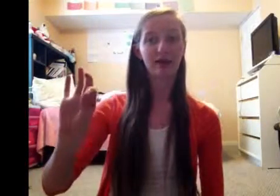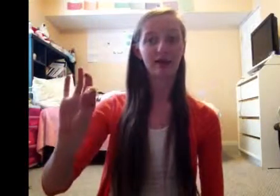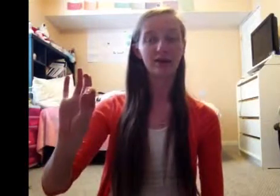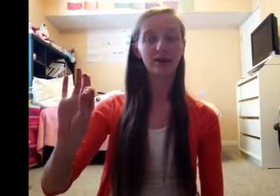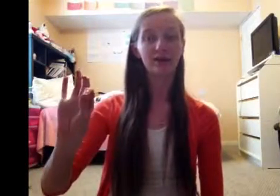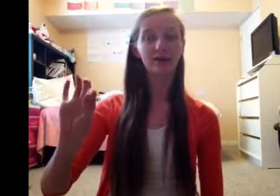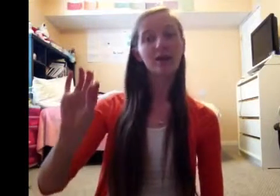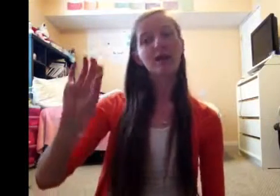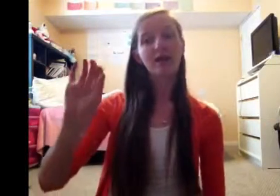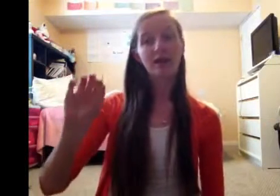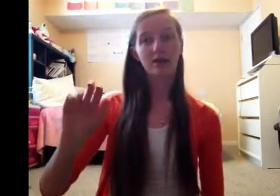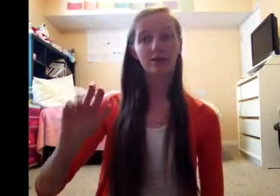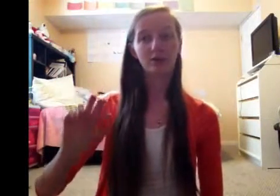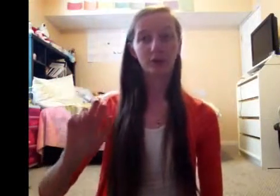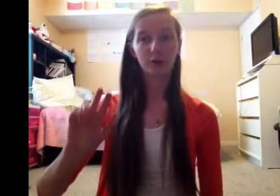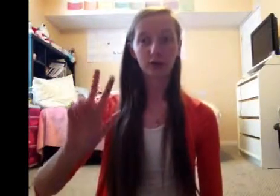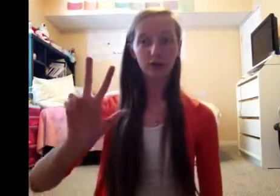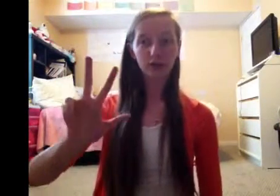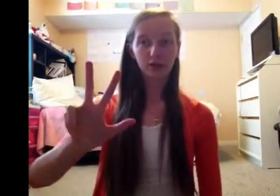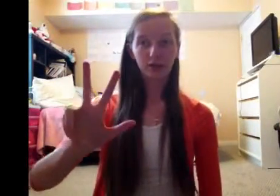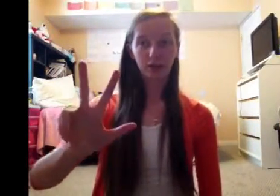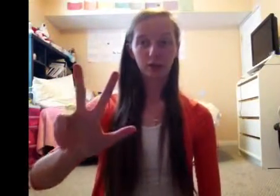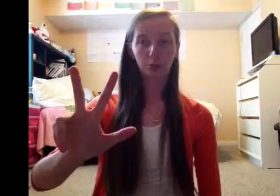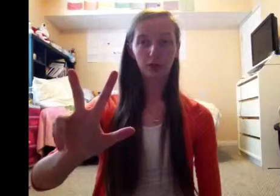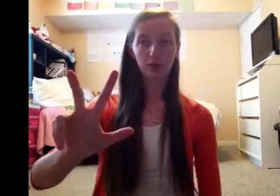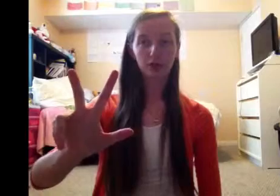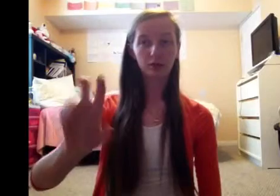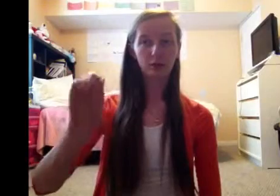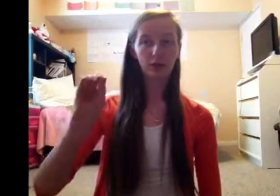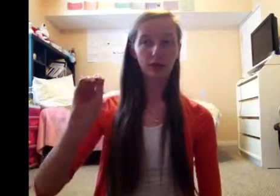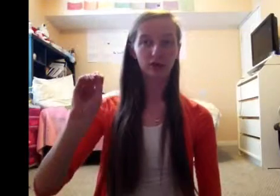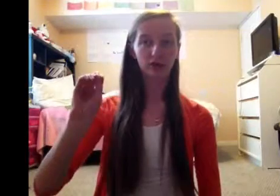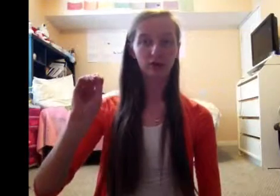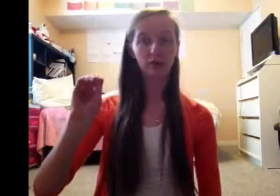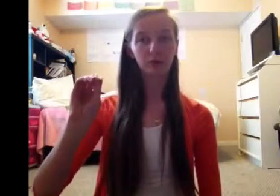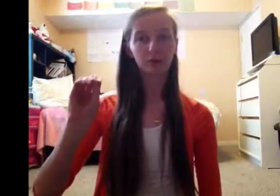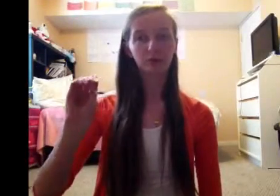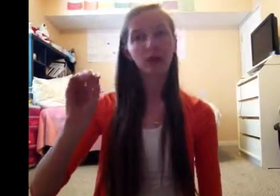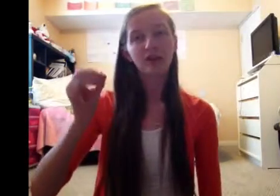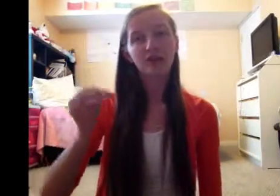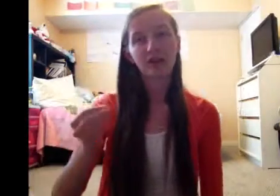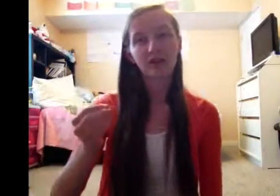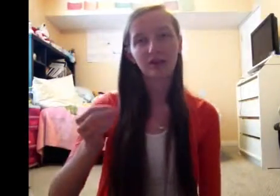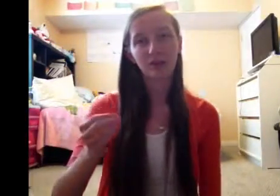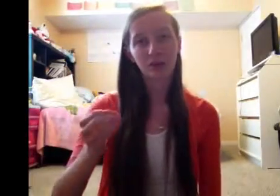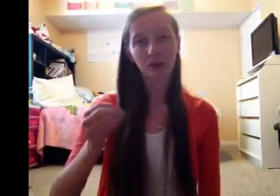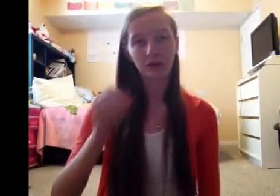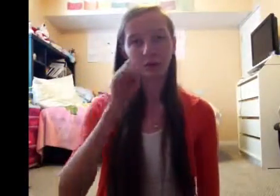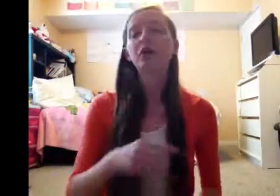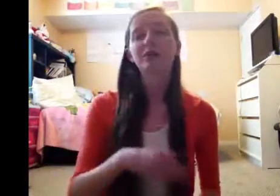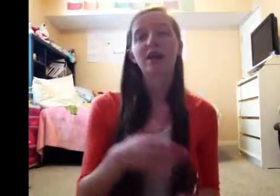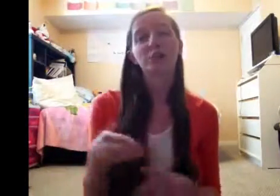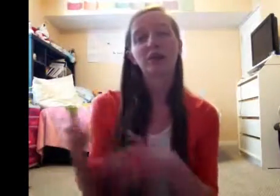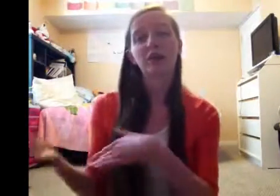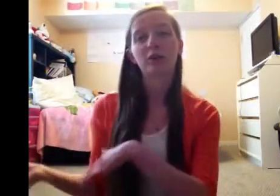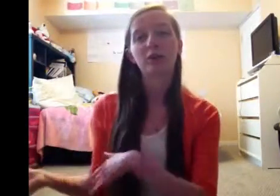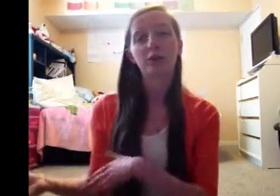29, and then for 30, do 3, pull it back to 0. It's kind of the same with all of them. 10, 20, 30, 40, like